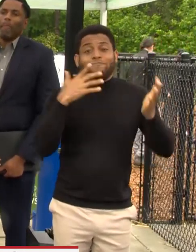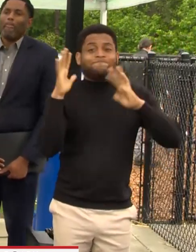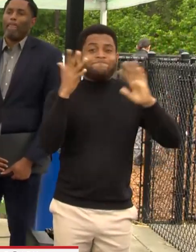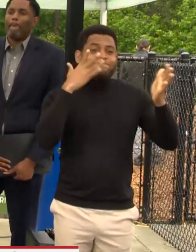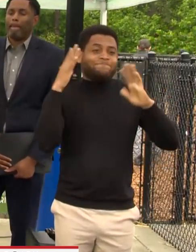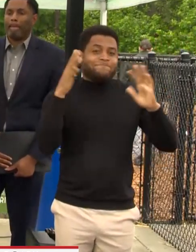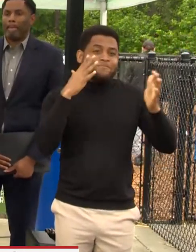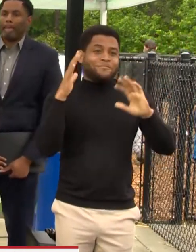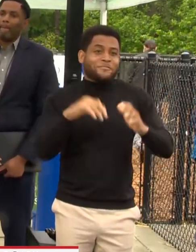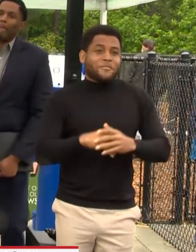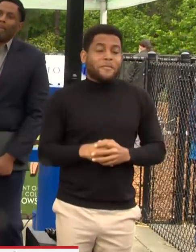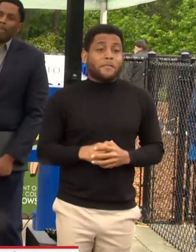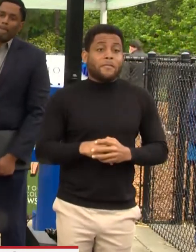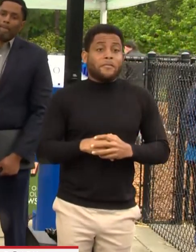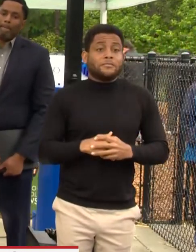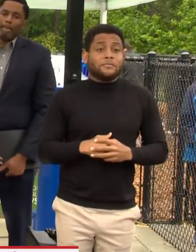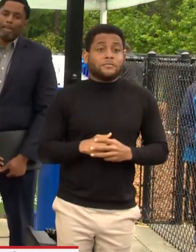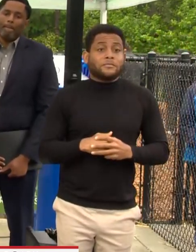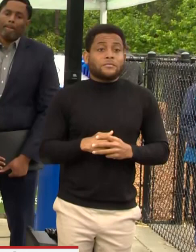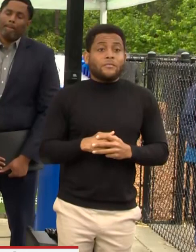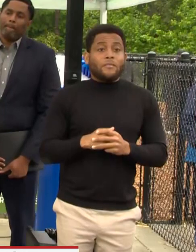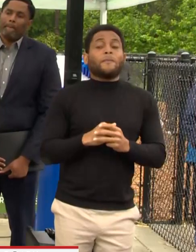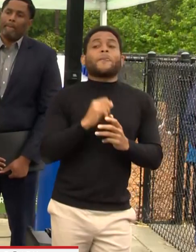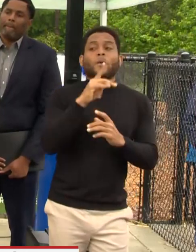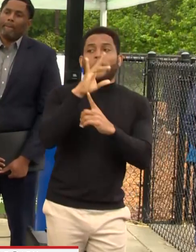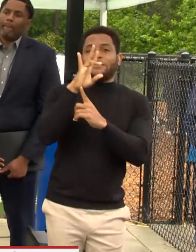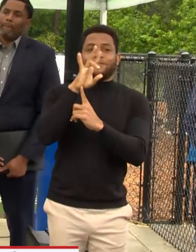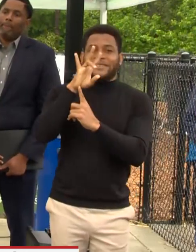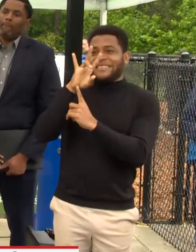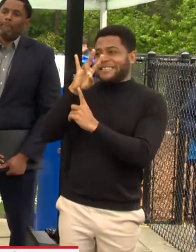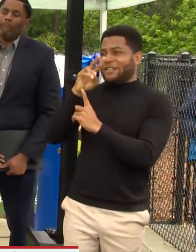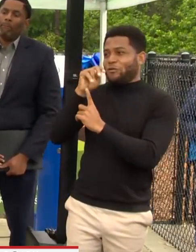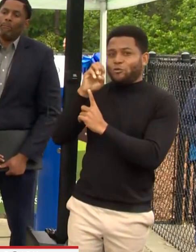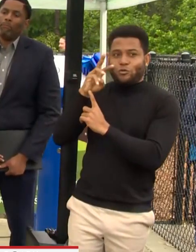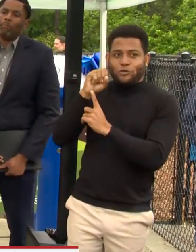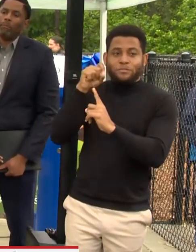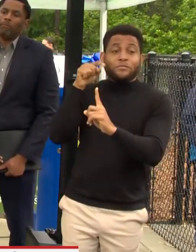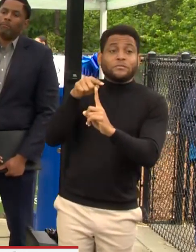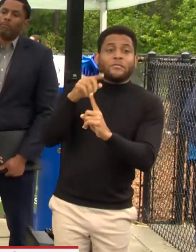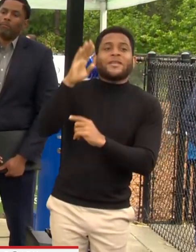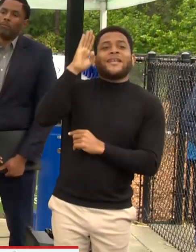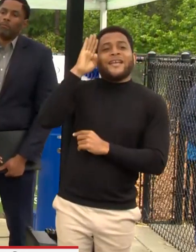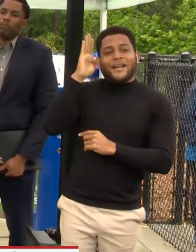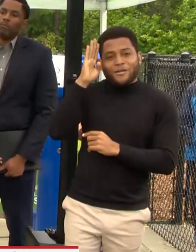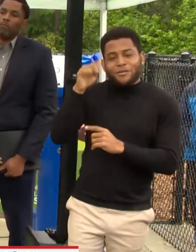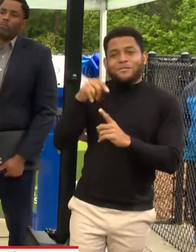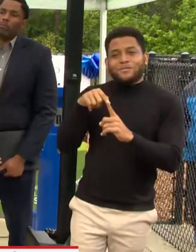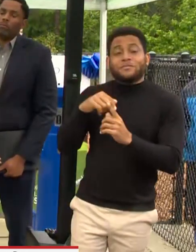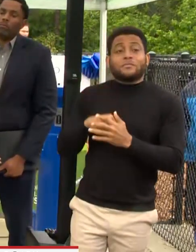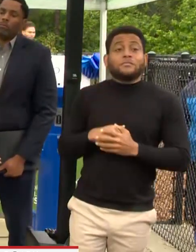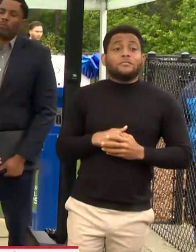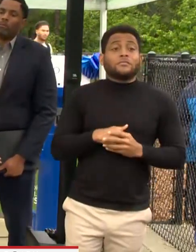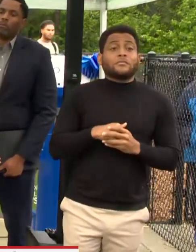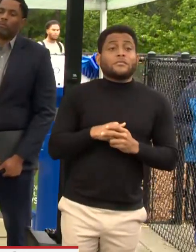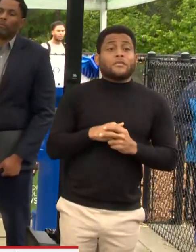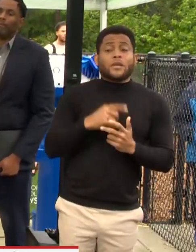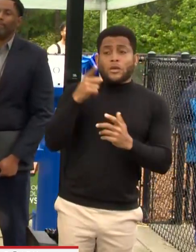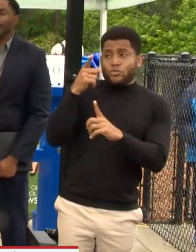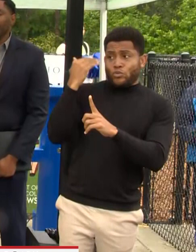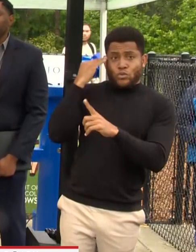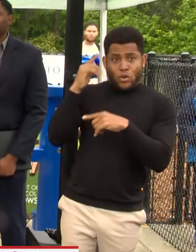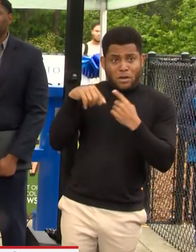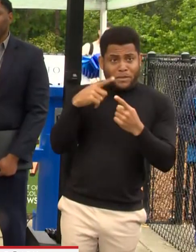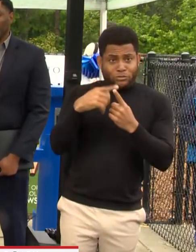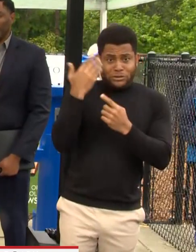Mayor, Rebecca with 7 News. Hi, Rebecca. Have you been briefed about the situation occurring at GW overnight with protesters?